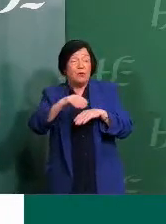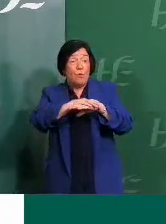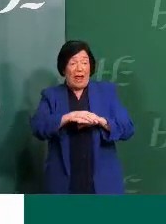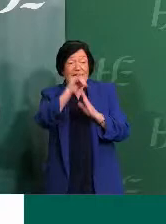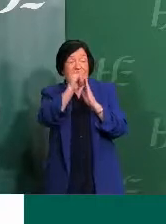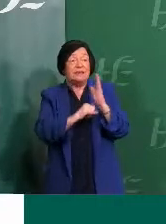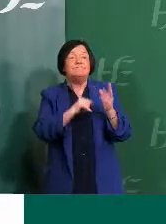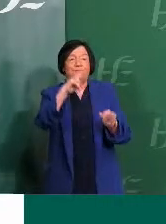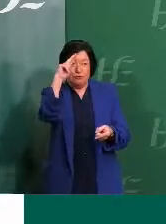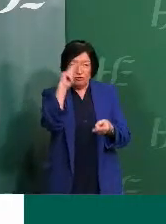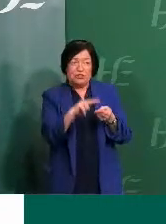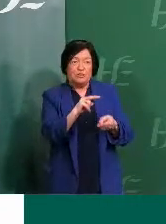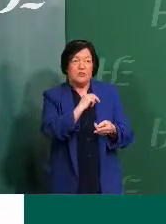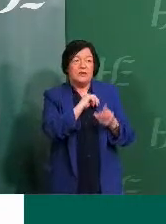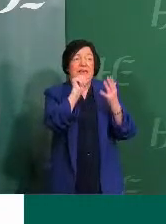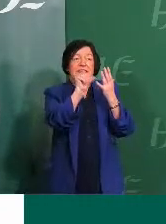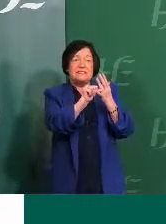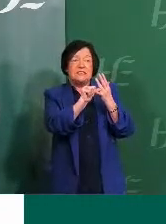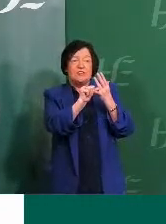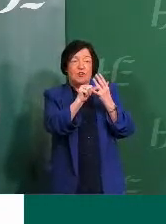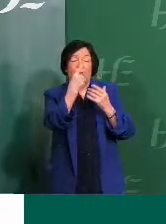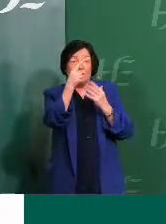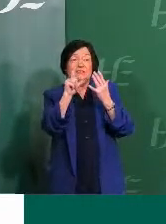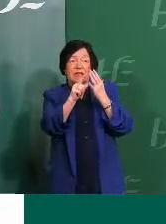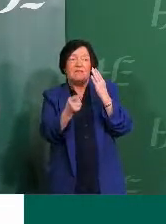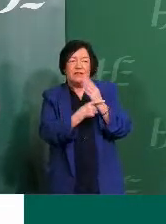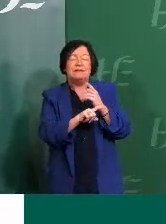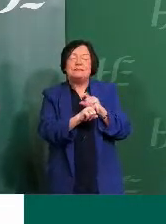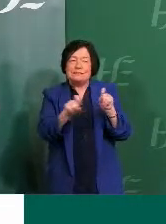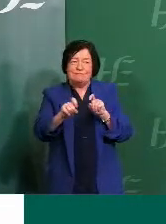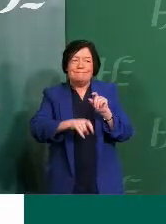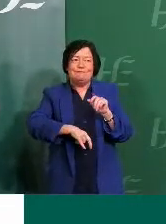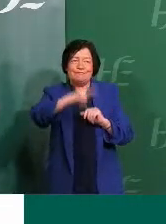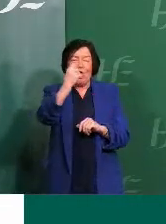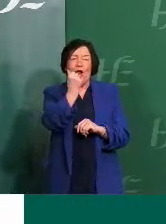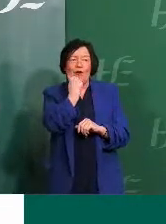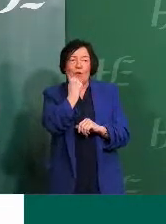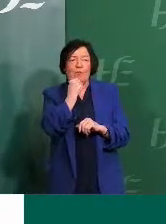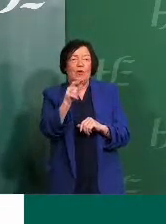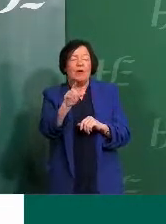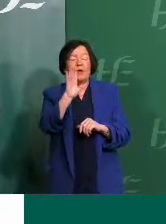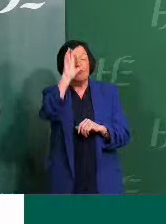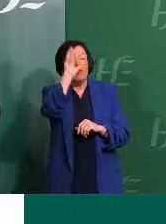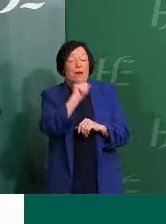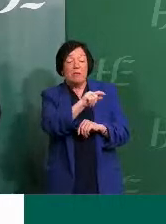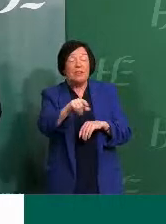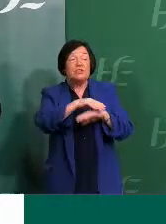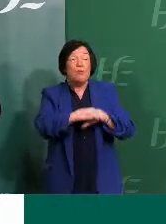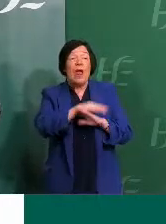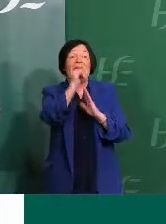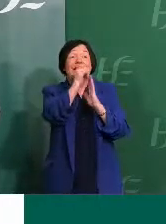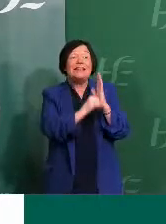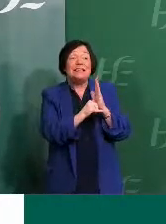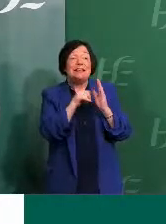also a reduction down to 617,000, which is still a huge number, as you'd appreciate. And we have to remember that these waiting lists